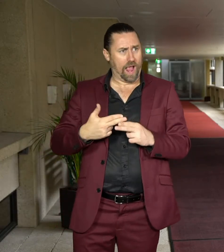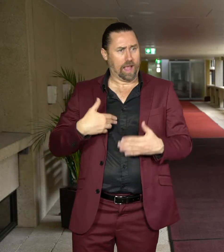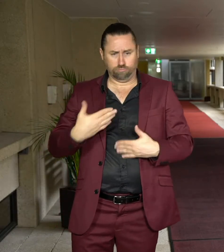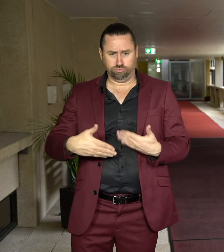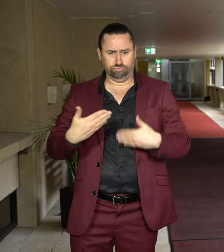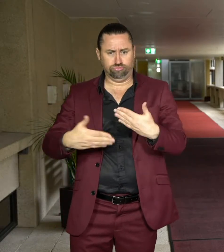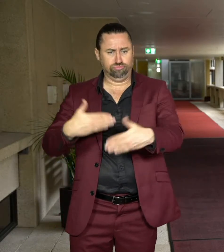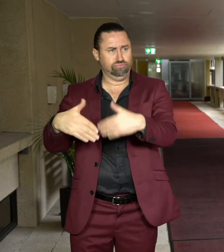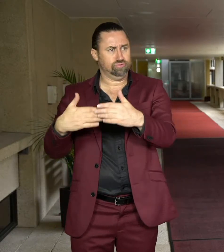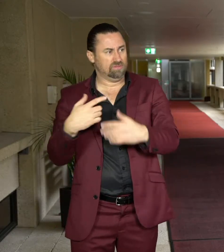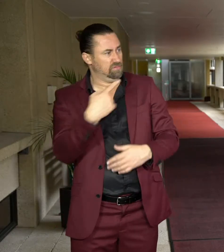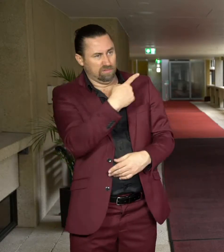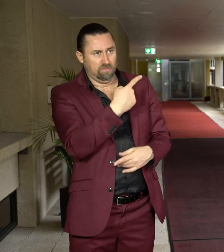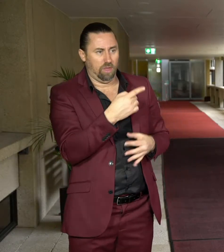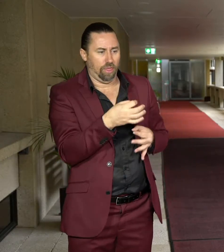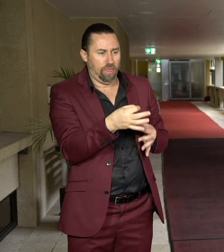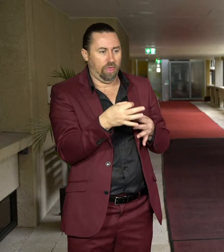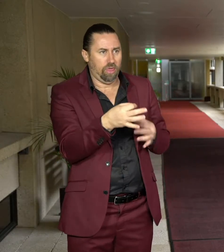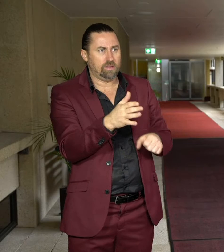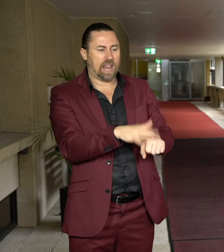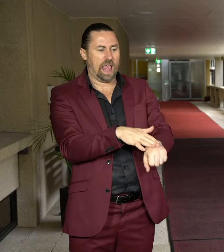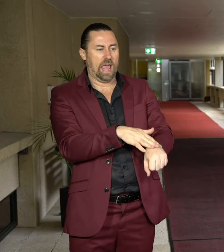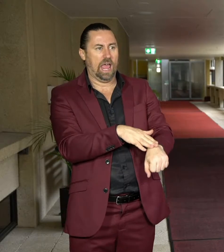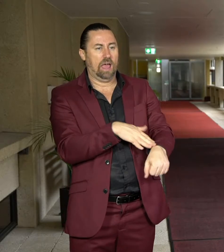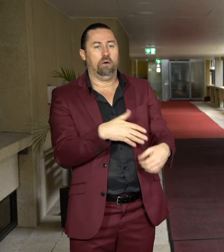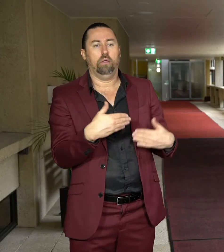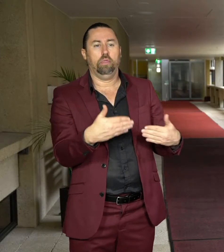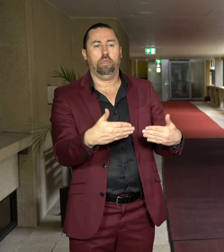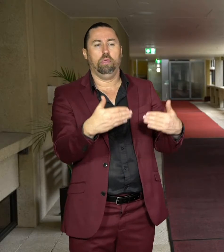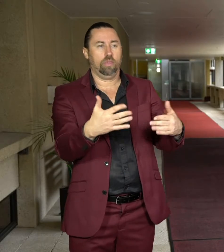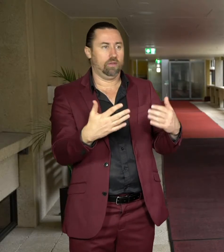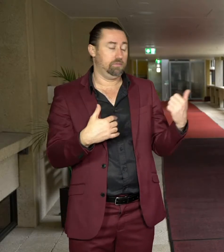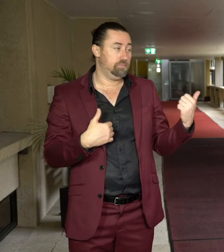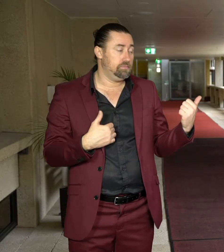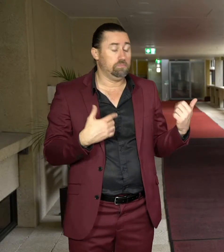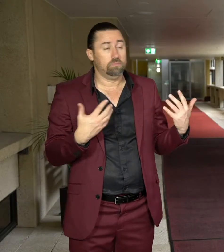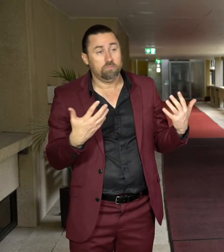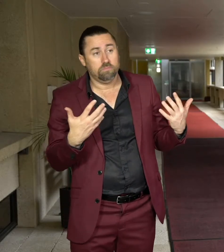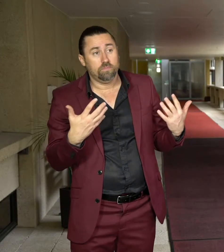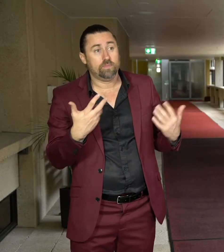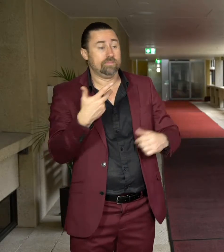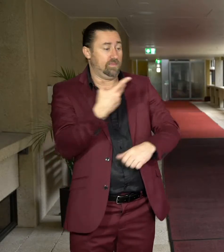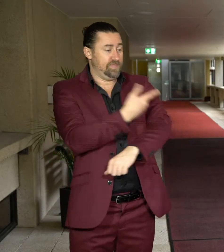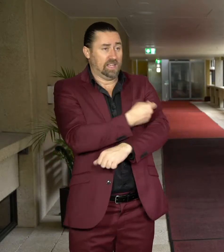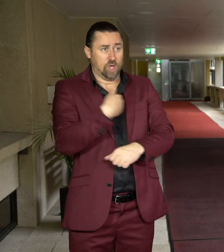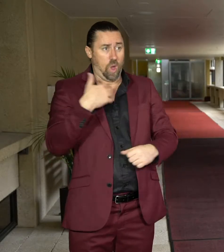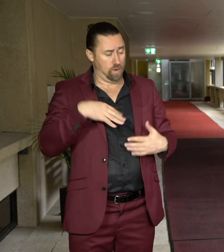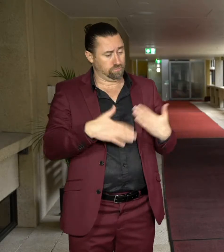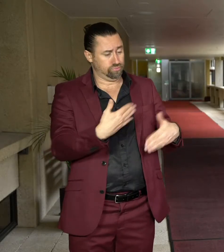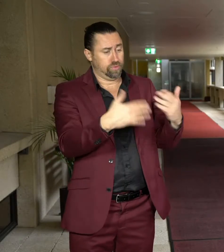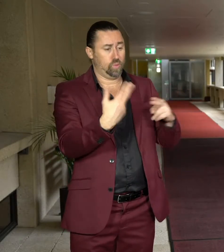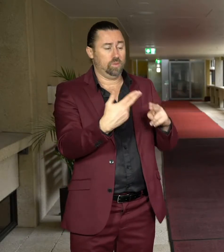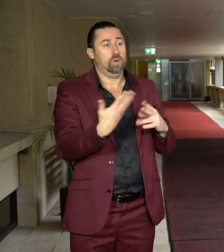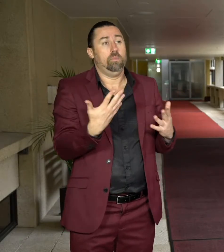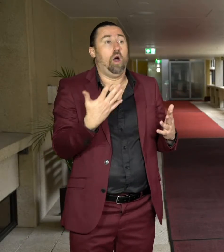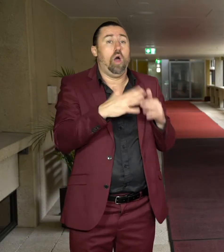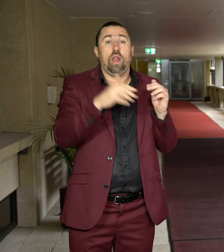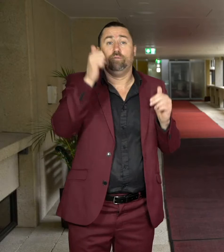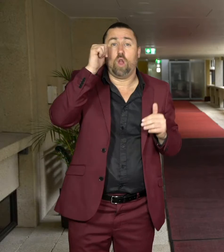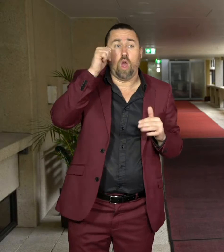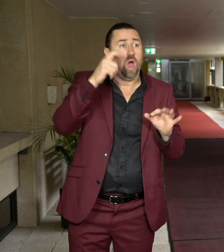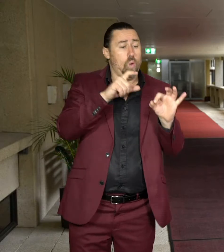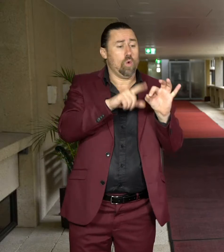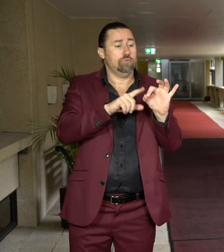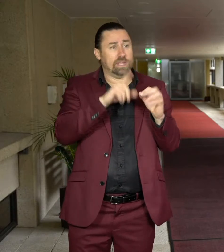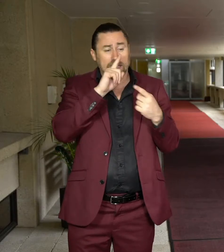been committed, then we would expect to have people vaccinated sooner. That doesn't mean that there won't be a role for a quarantine facility,